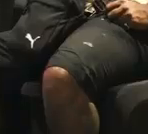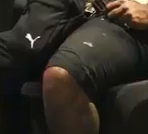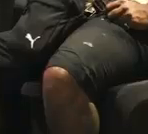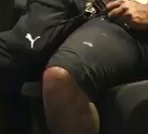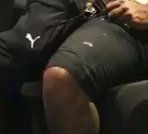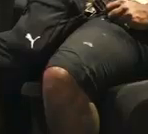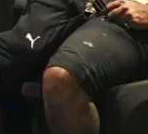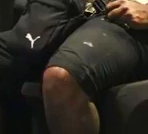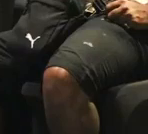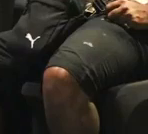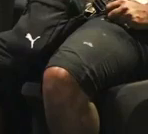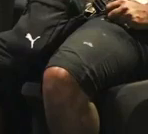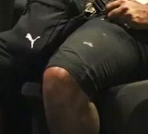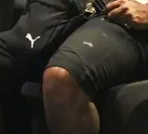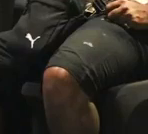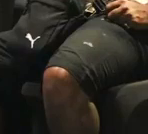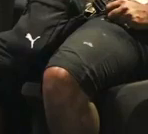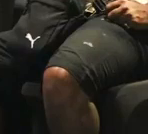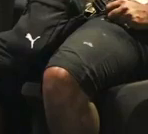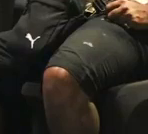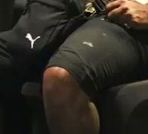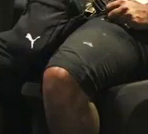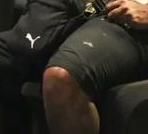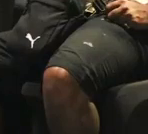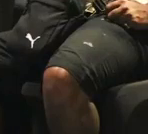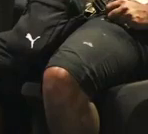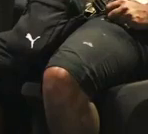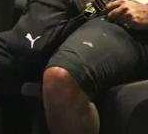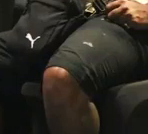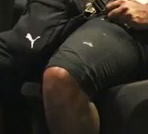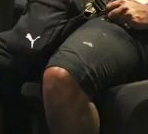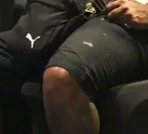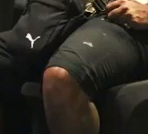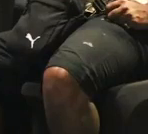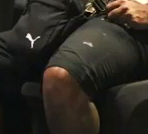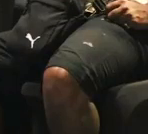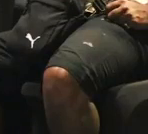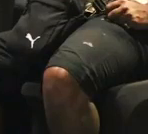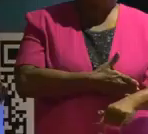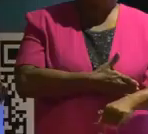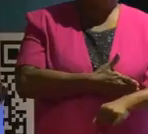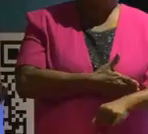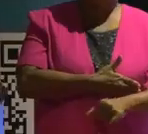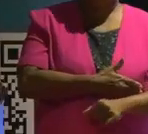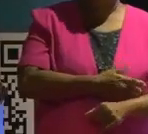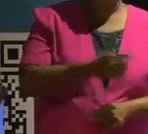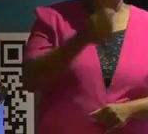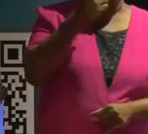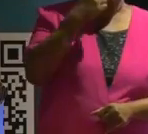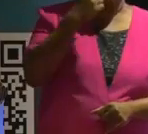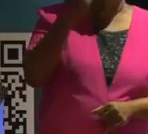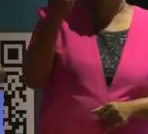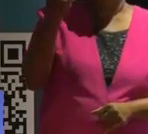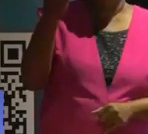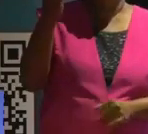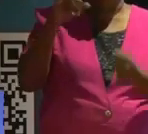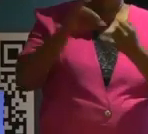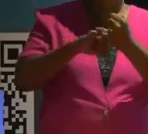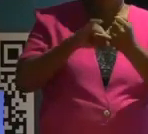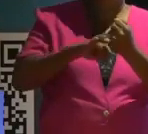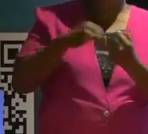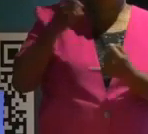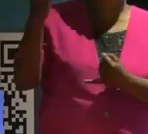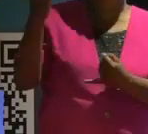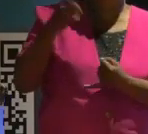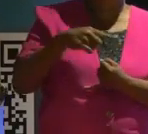Pikini bloem em go lo house finish. So early morning he called the son. He called him and he said, "Hey, you